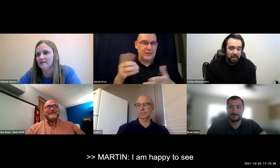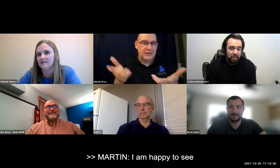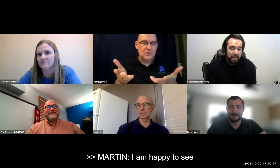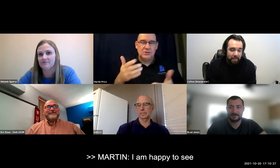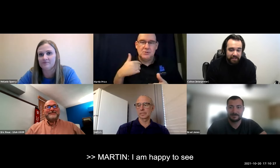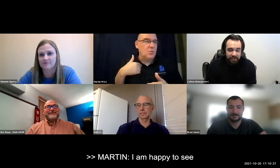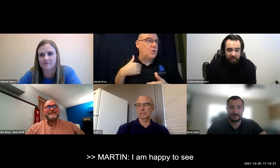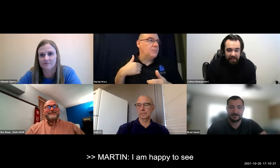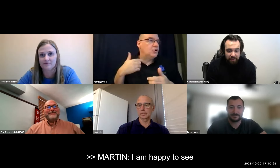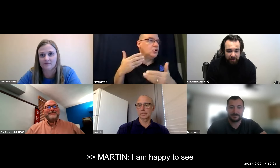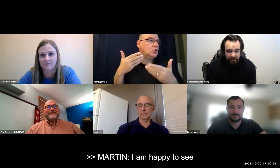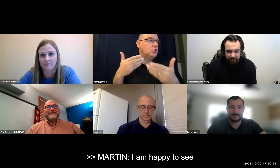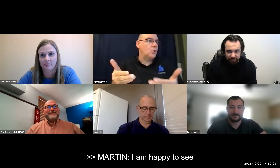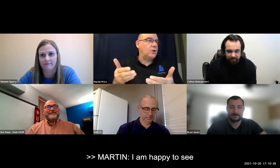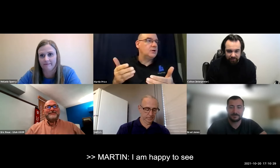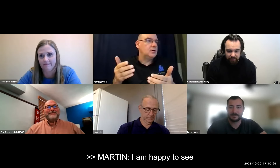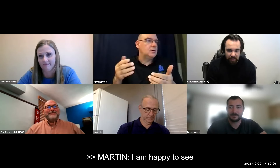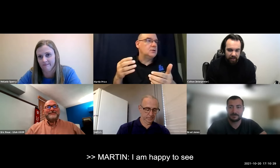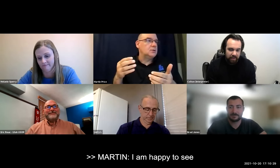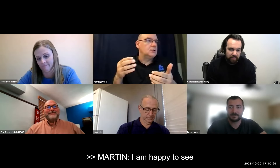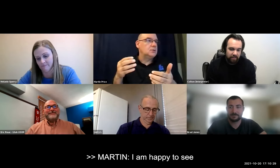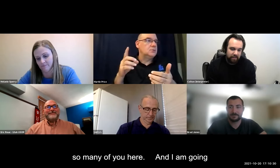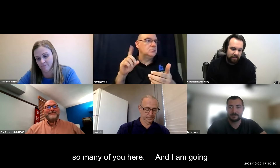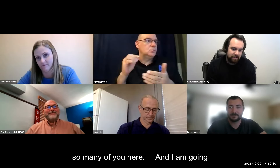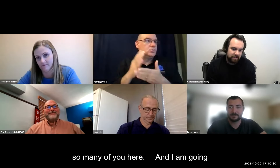All right, well, I'm happy to see so many of you here.